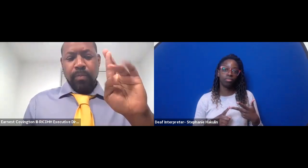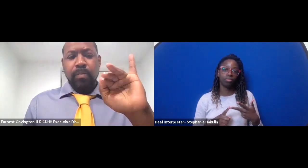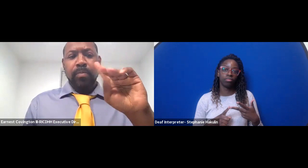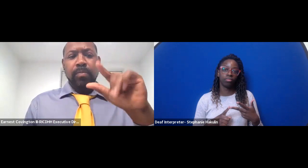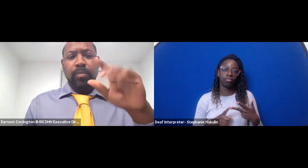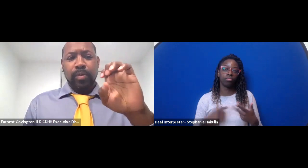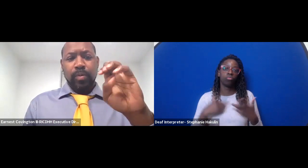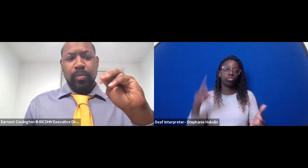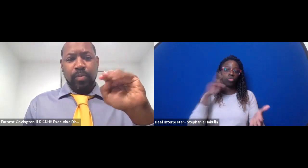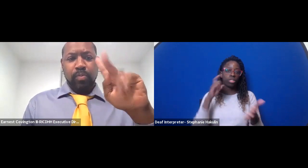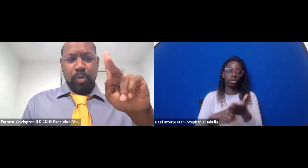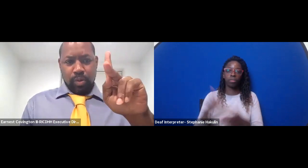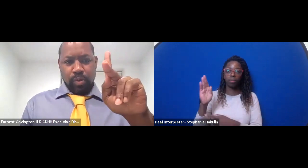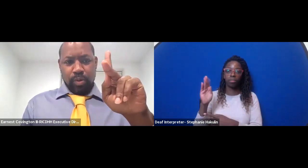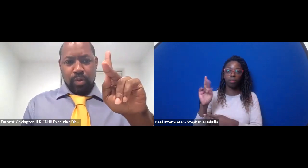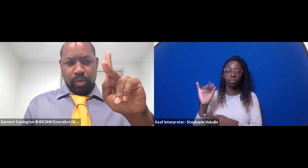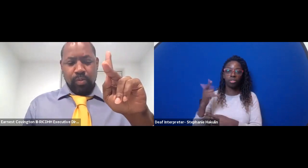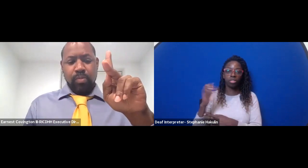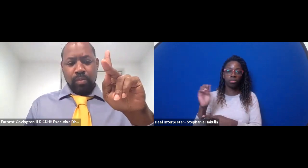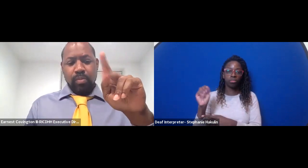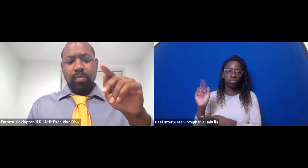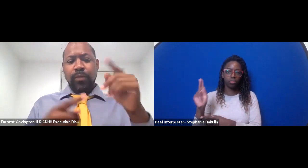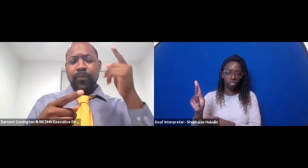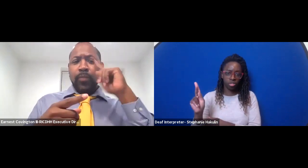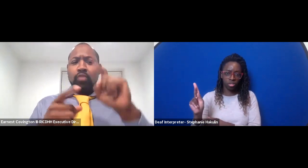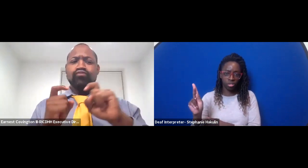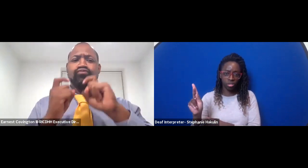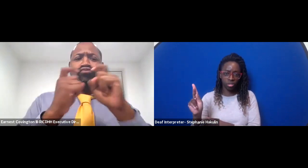We'd like to recognize now Bridgemark.